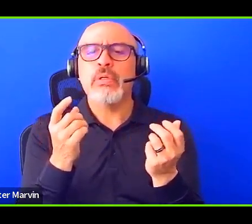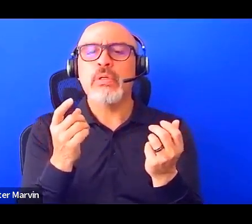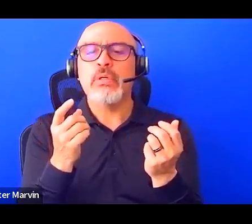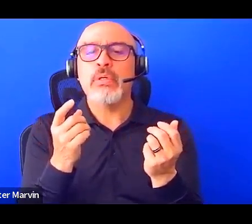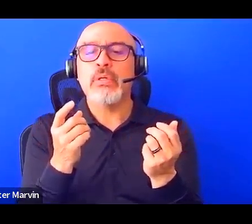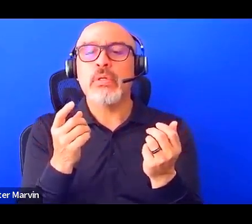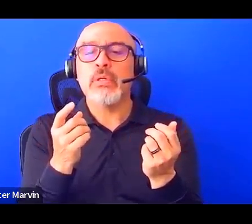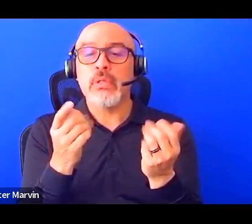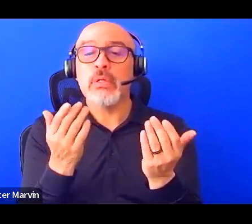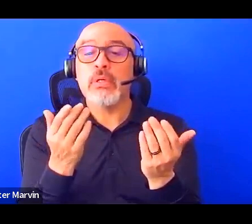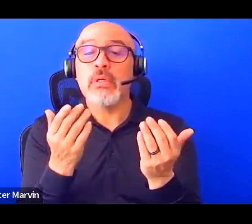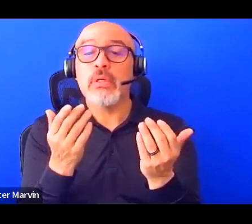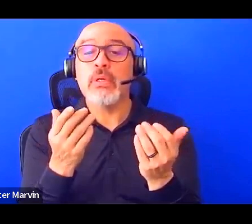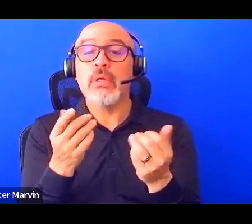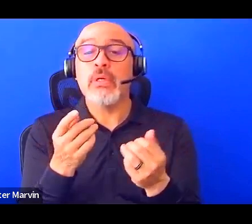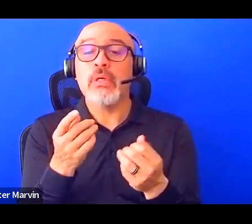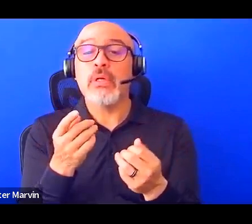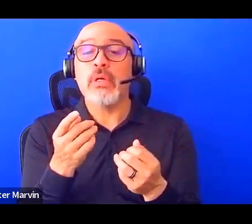Which one?